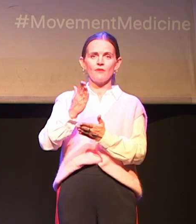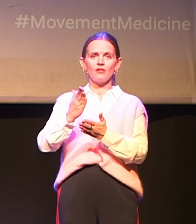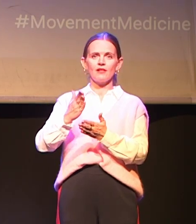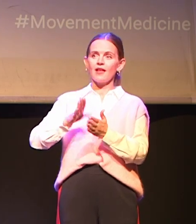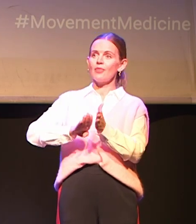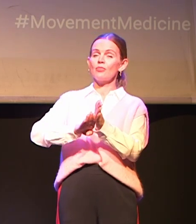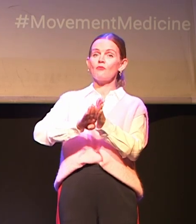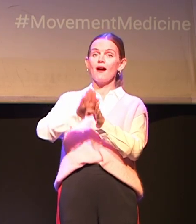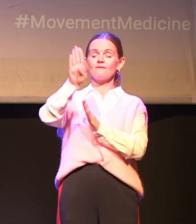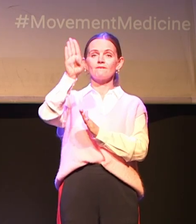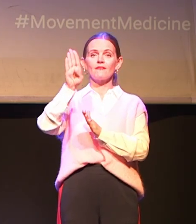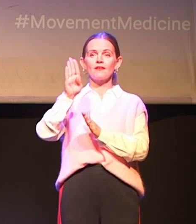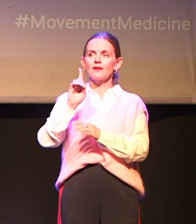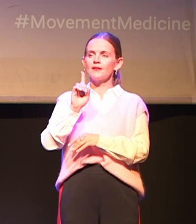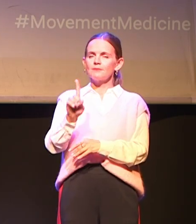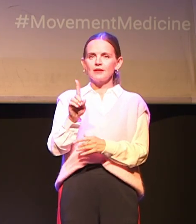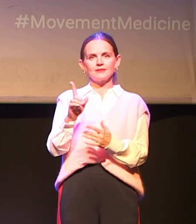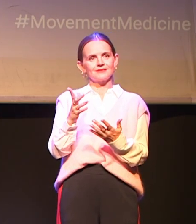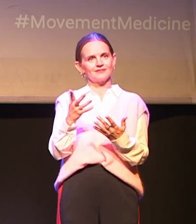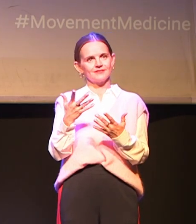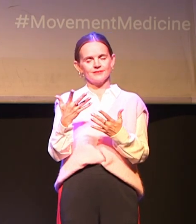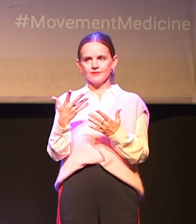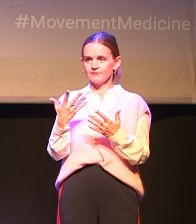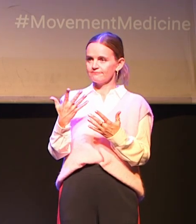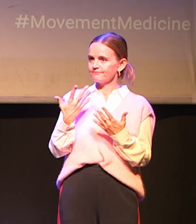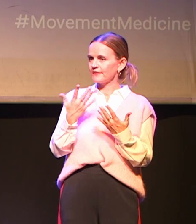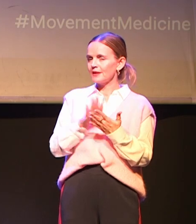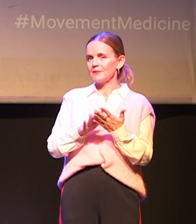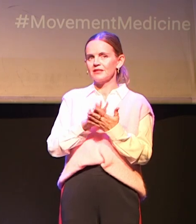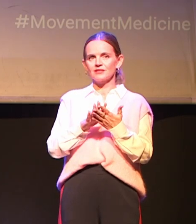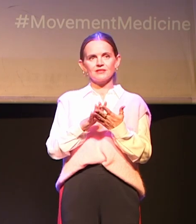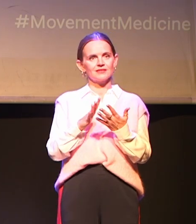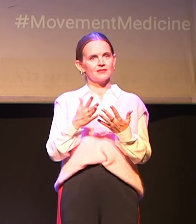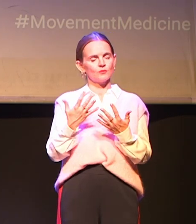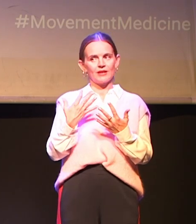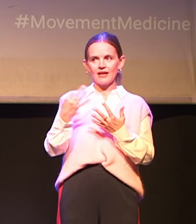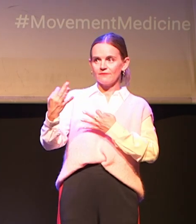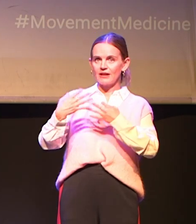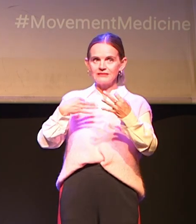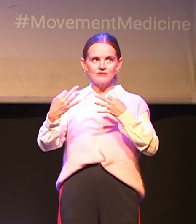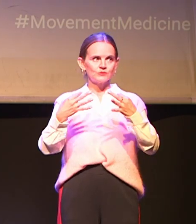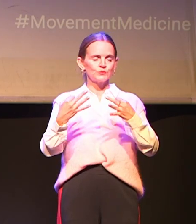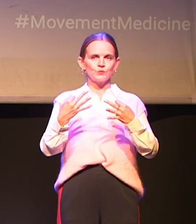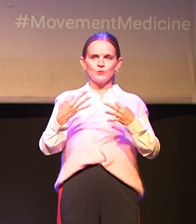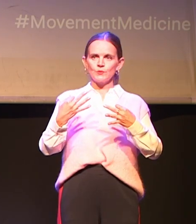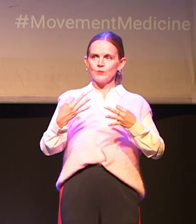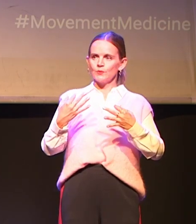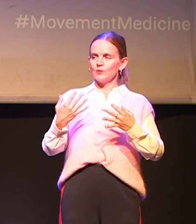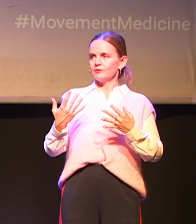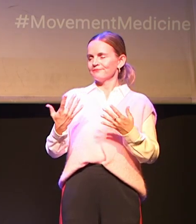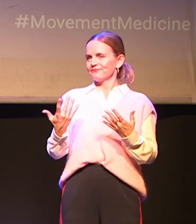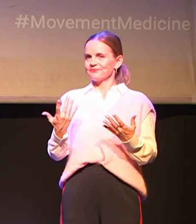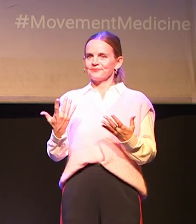But it does exactly that work where we're consistently being invited to relentlessly be in ongoing, like, say